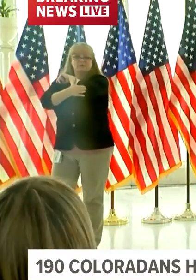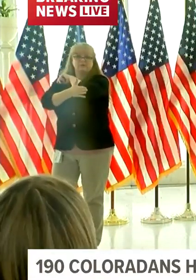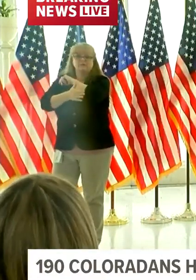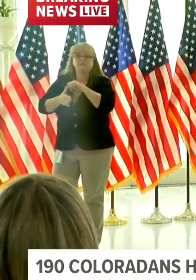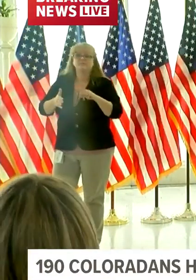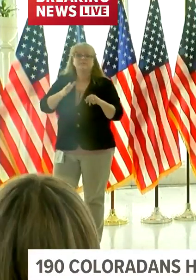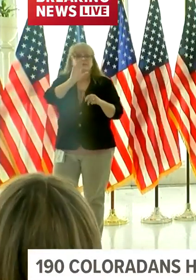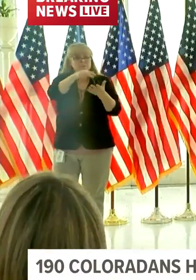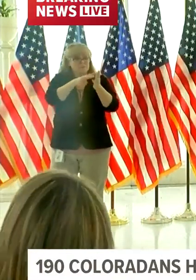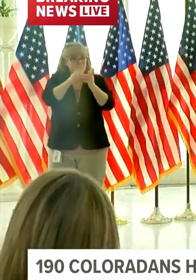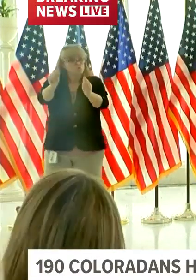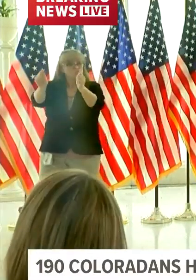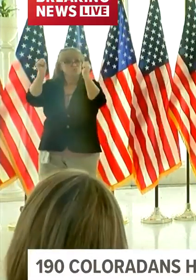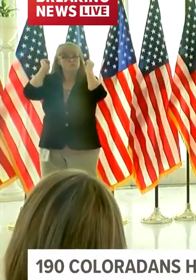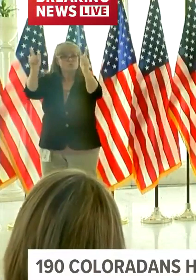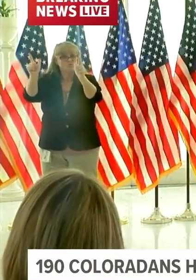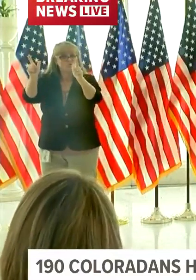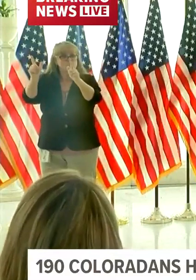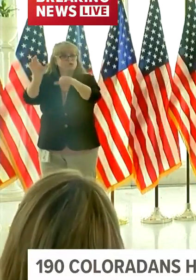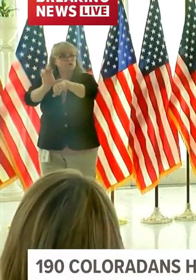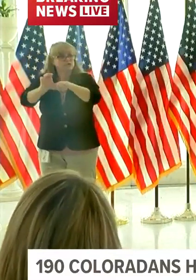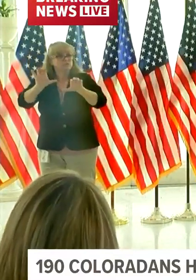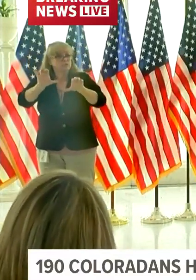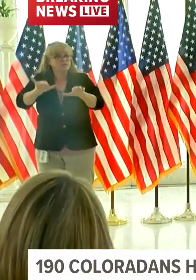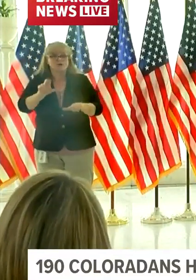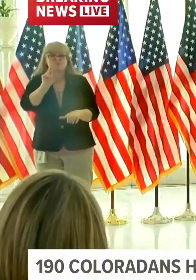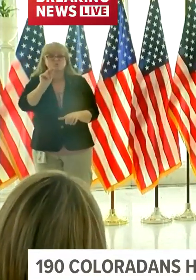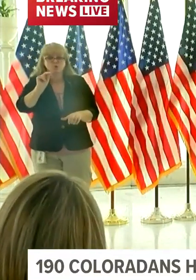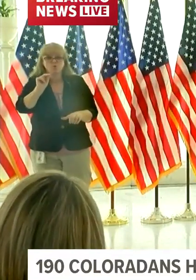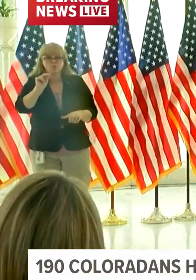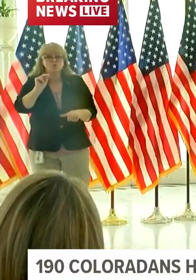that's available for those on Easter Sunday. Next, please.